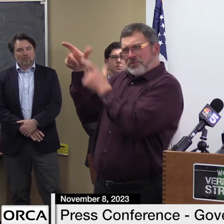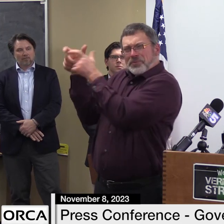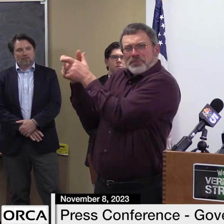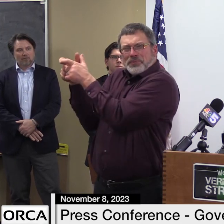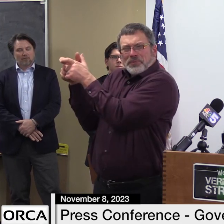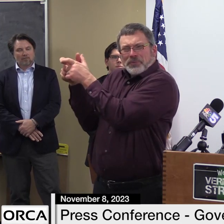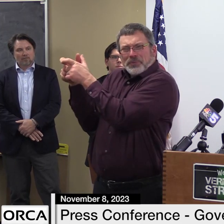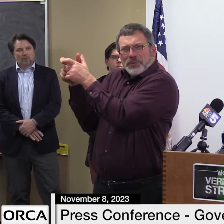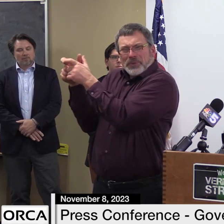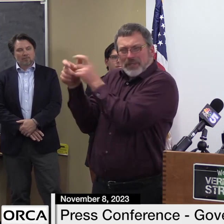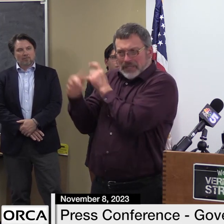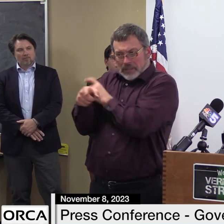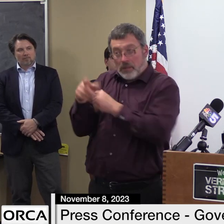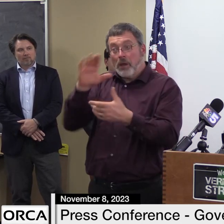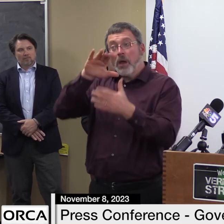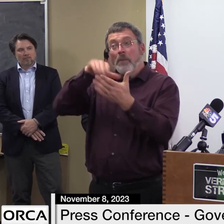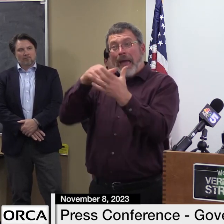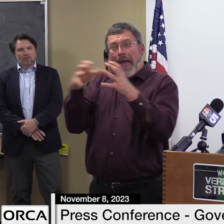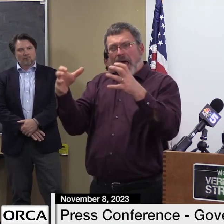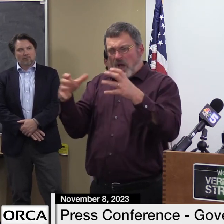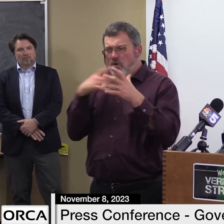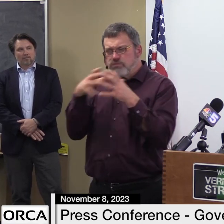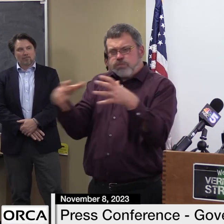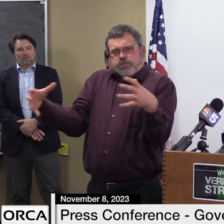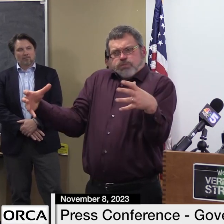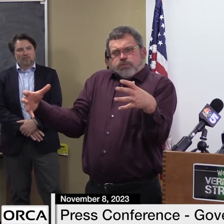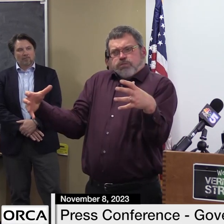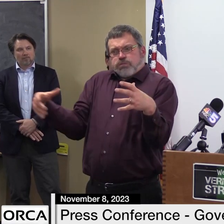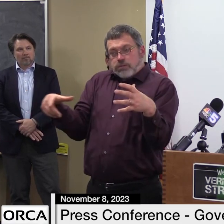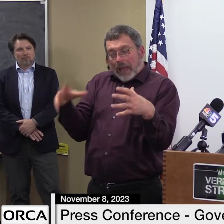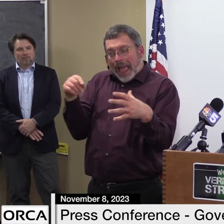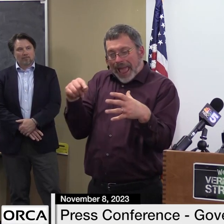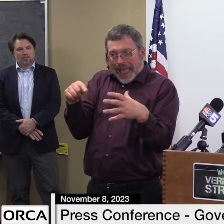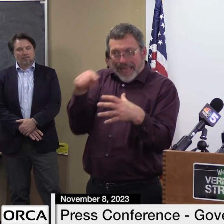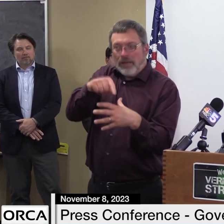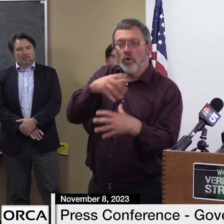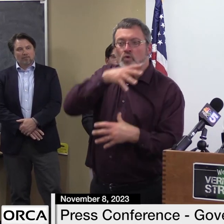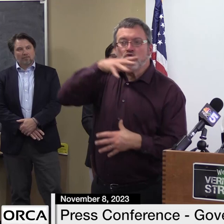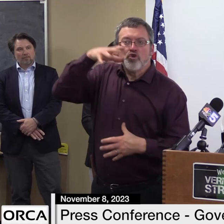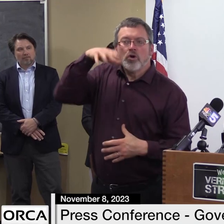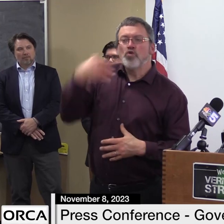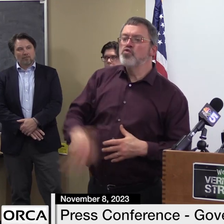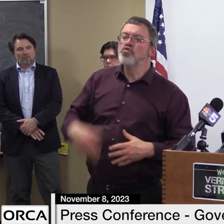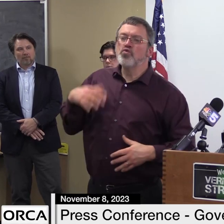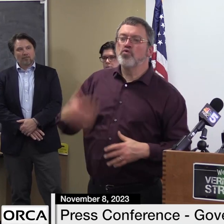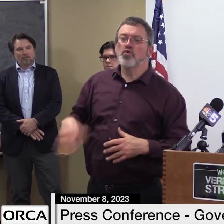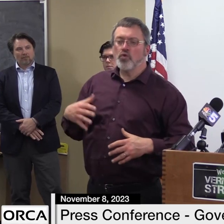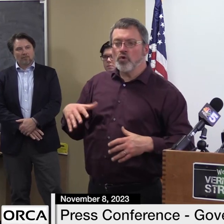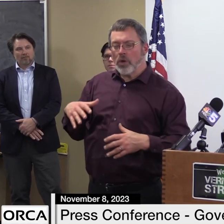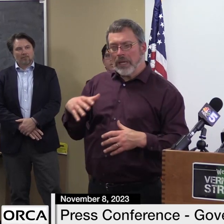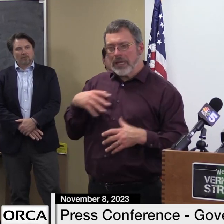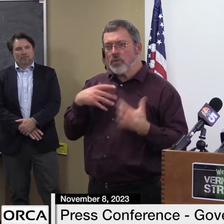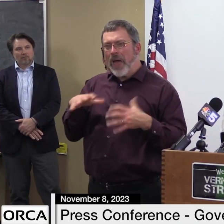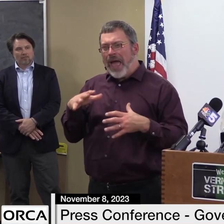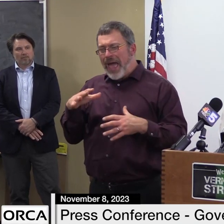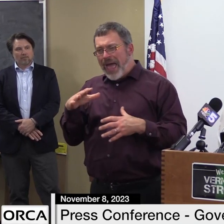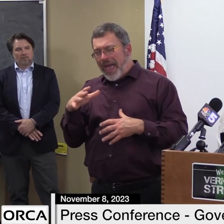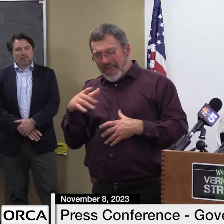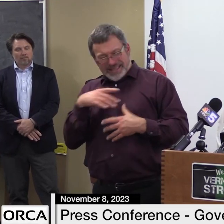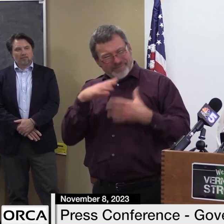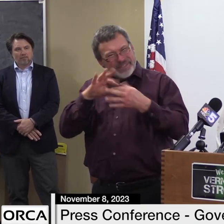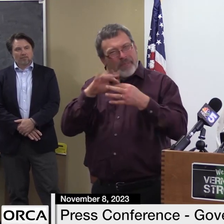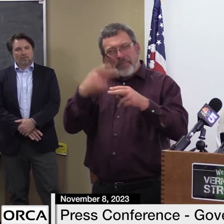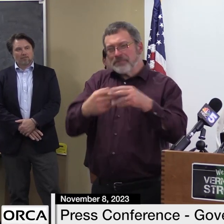scale that need some help, and especially in the rural sections. The communities have been left behind. And I've talked a lot about this. That's why